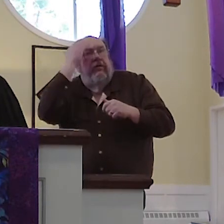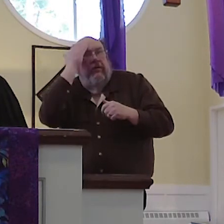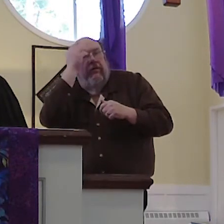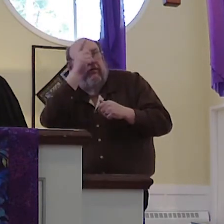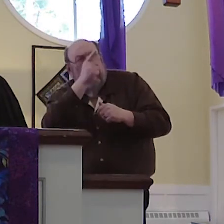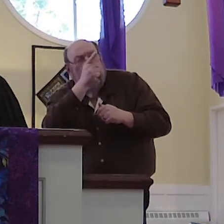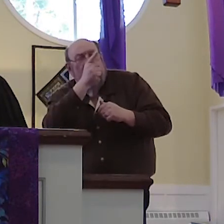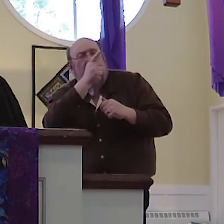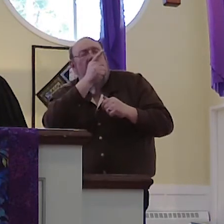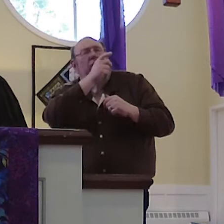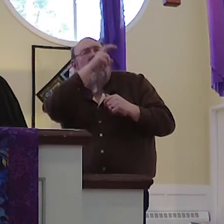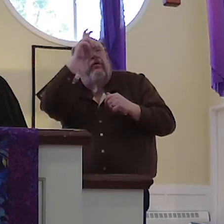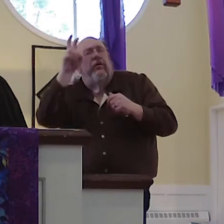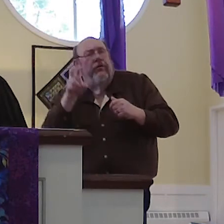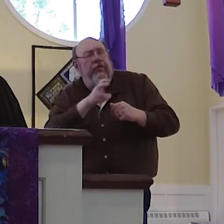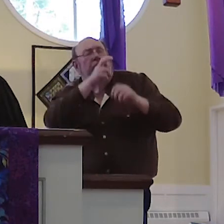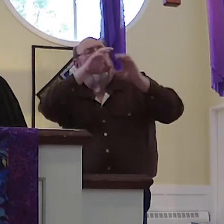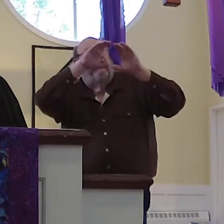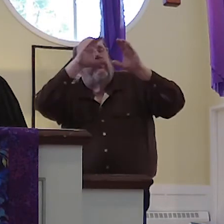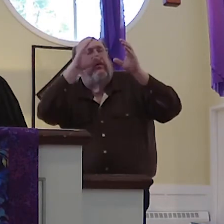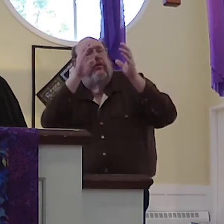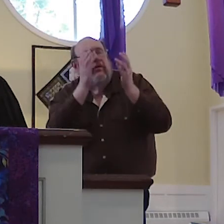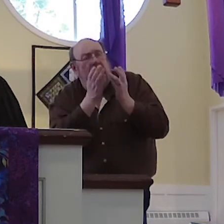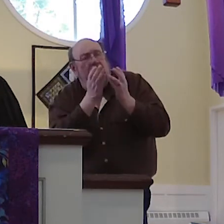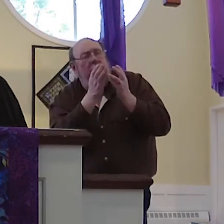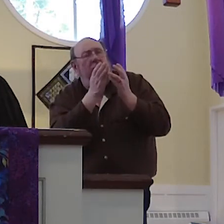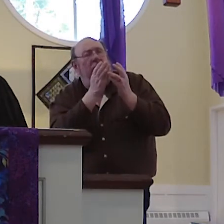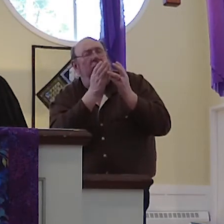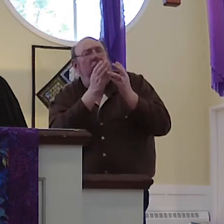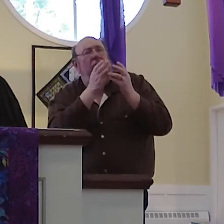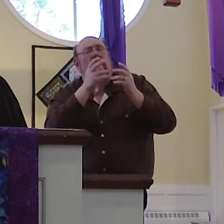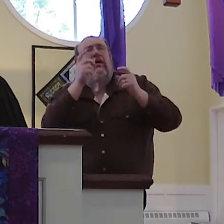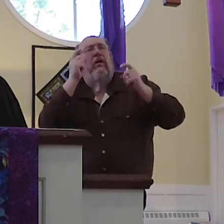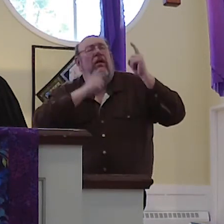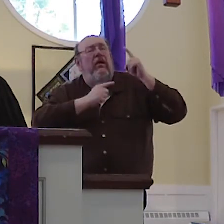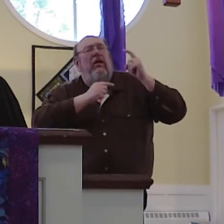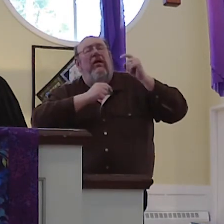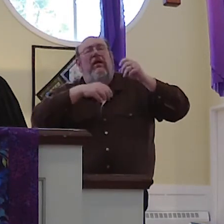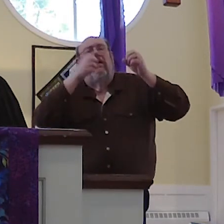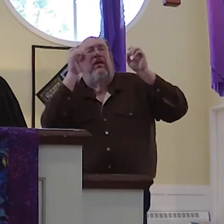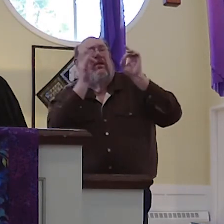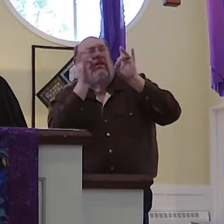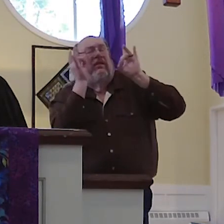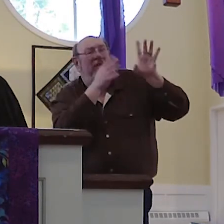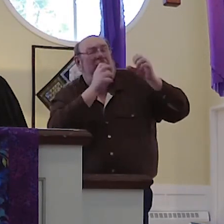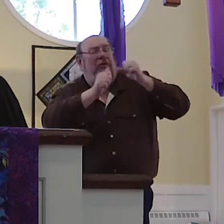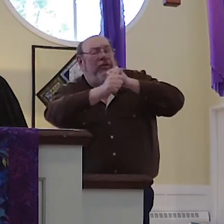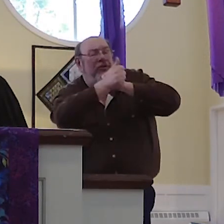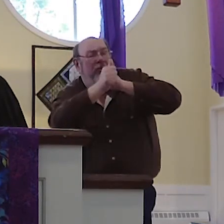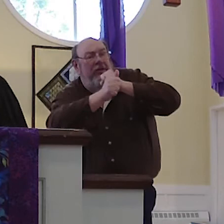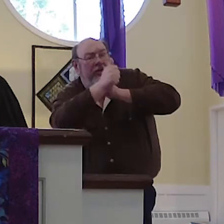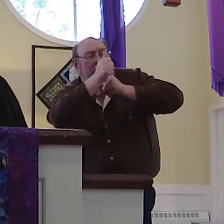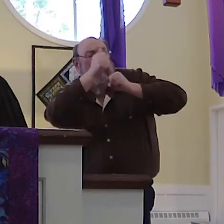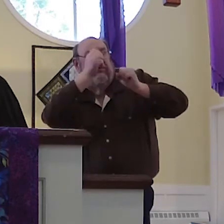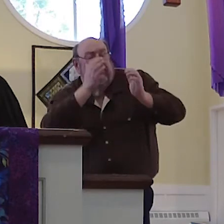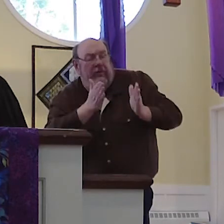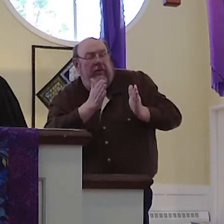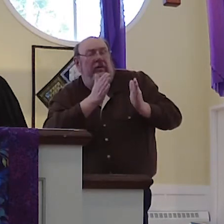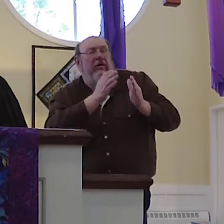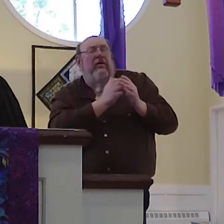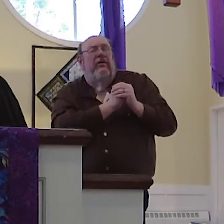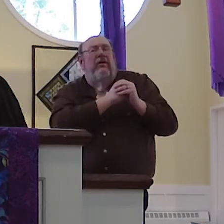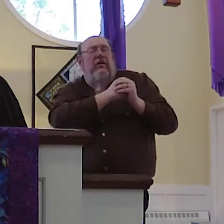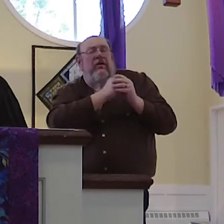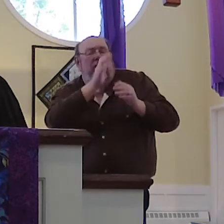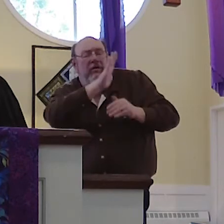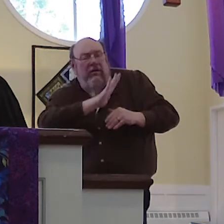As we travel in a world that sometimes seems a trackless, hostile wilderness, we ask that your